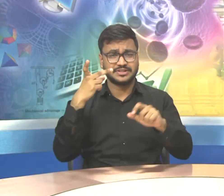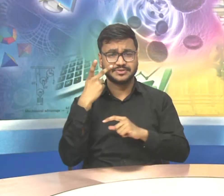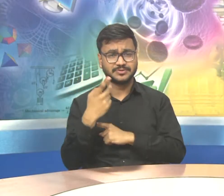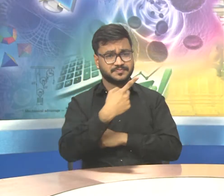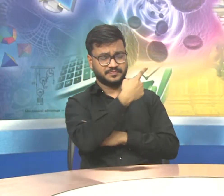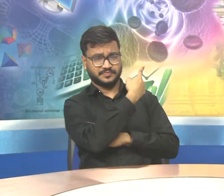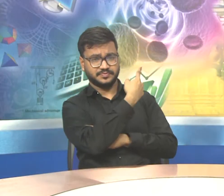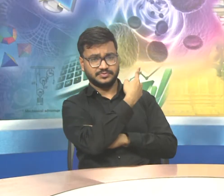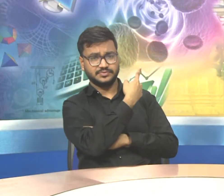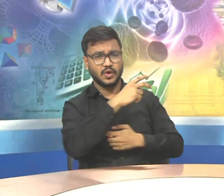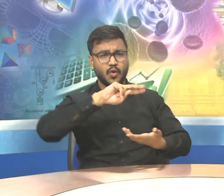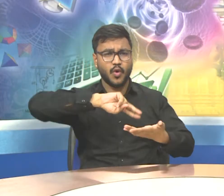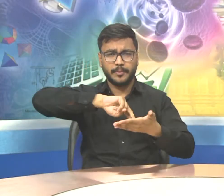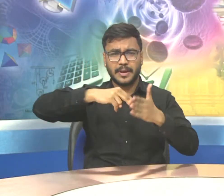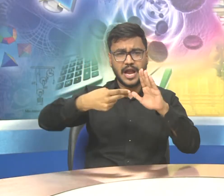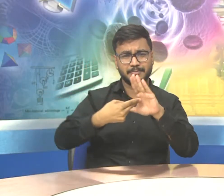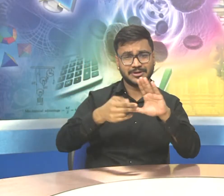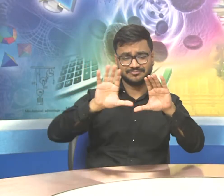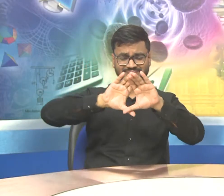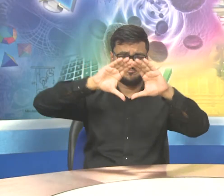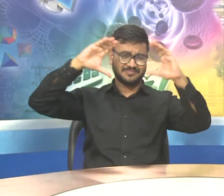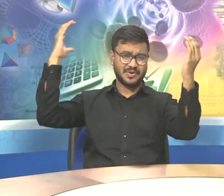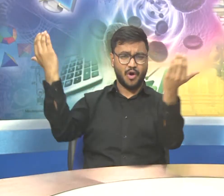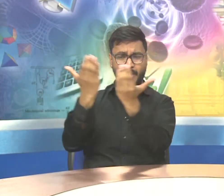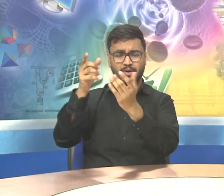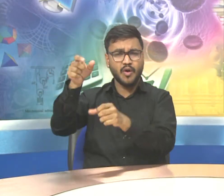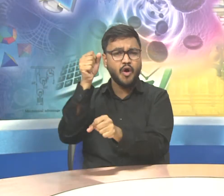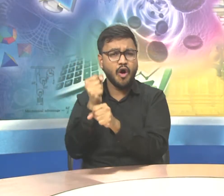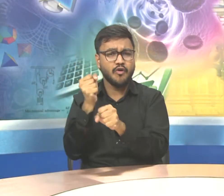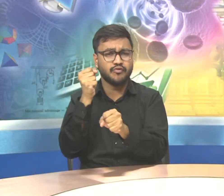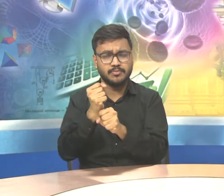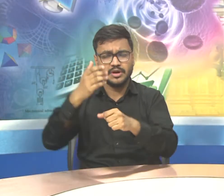is parliamentary form of government.